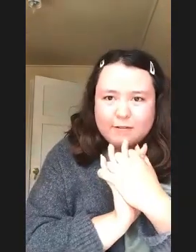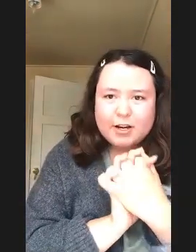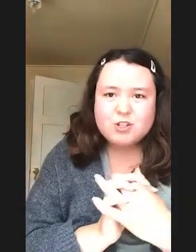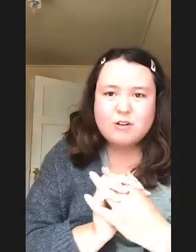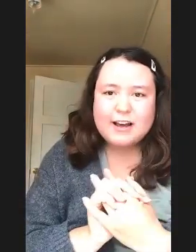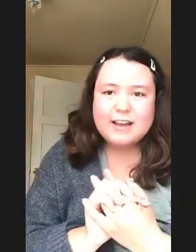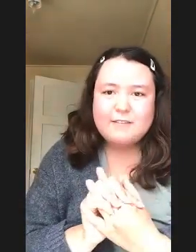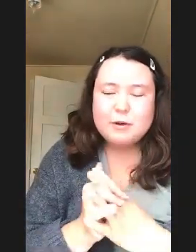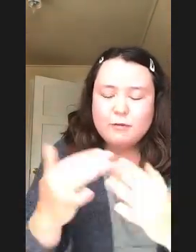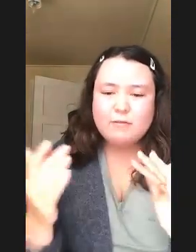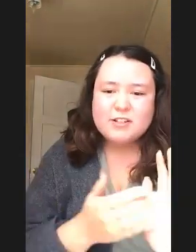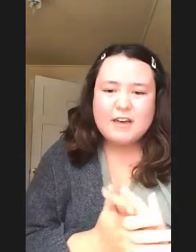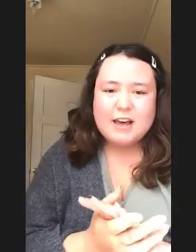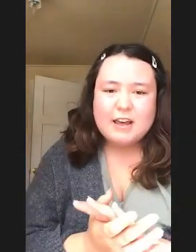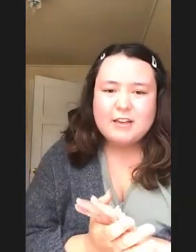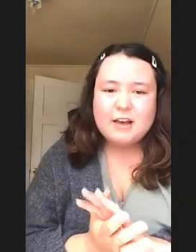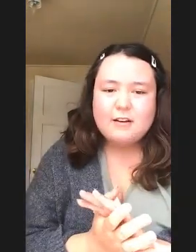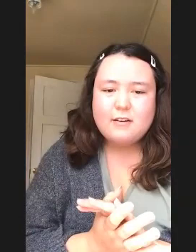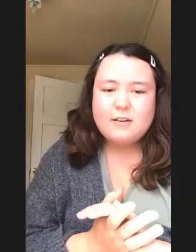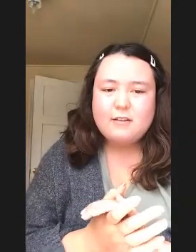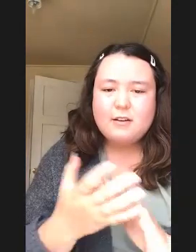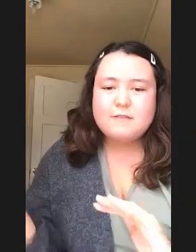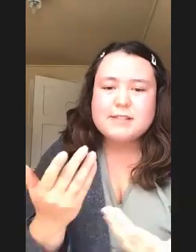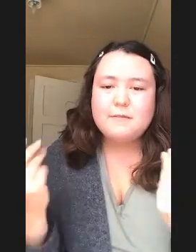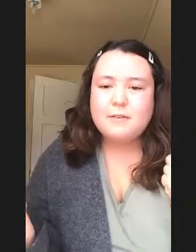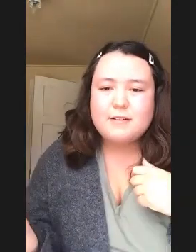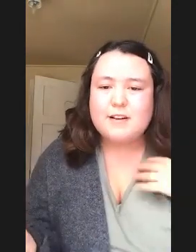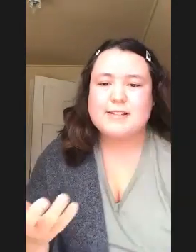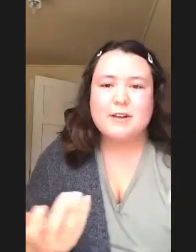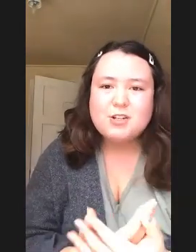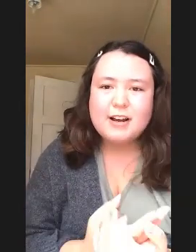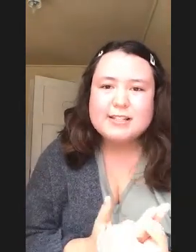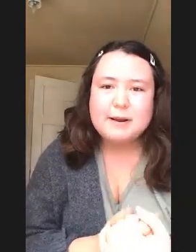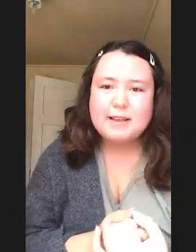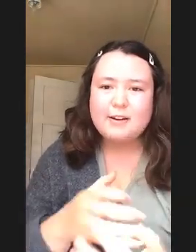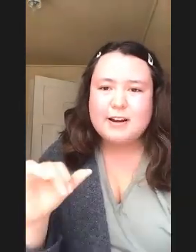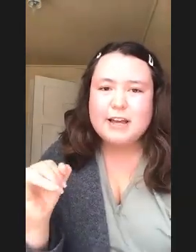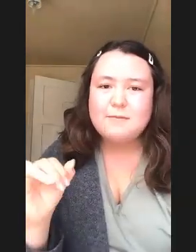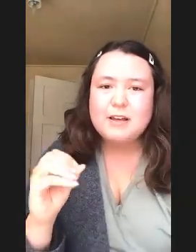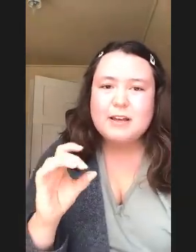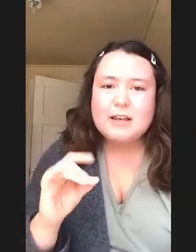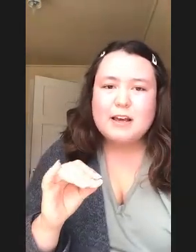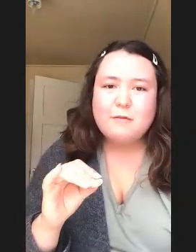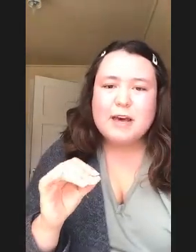want to try, before we do that, I think if some of us want to try spelling out our name in alphabet,